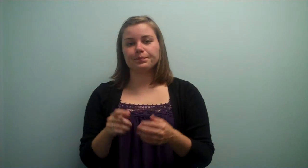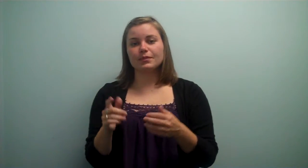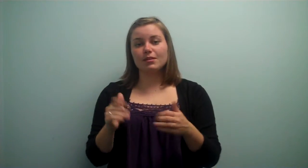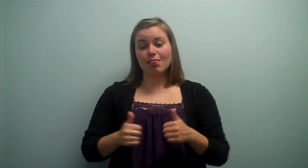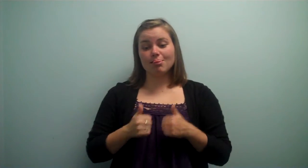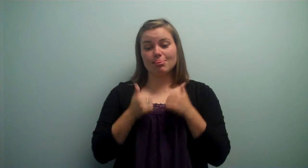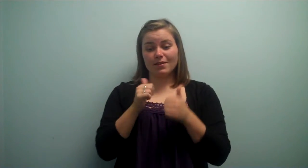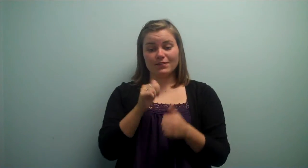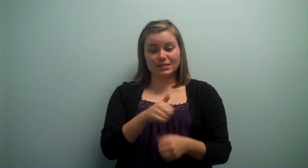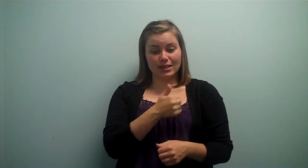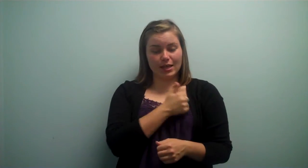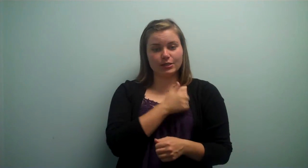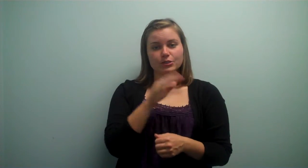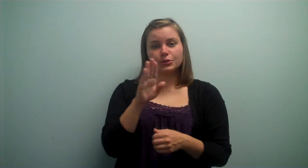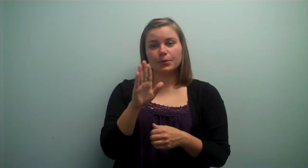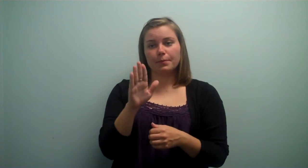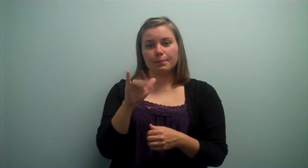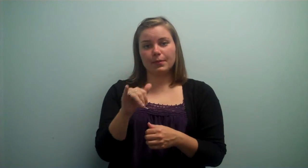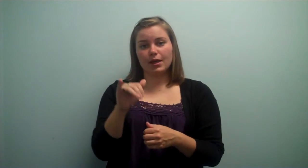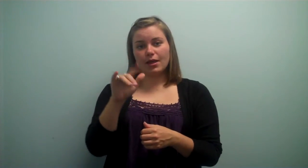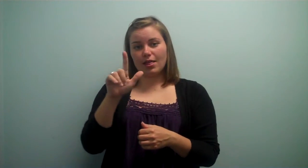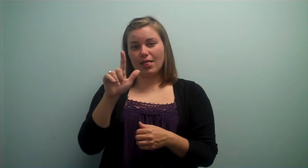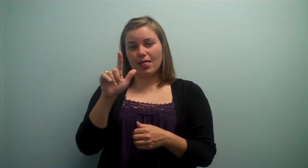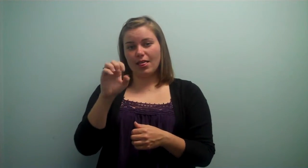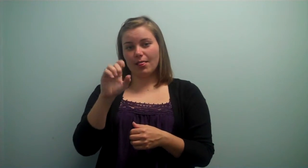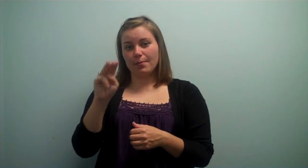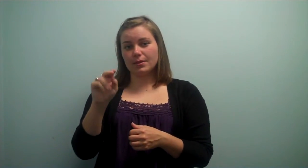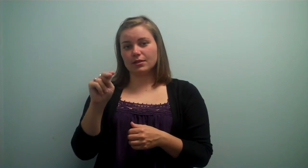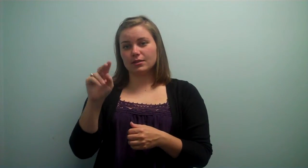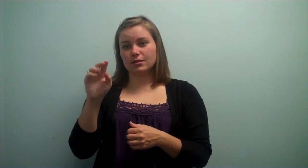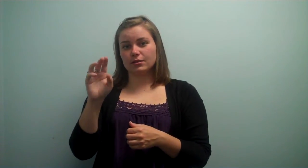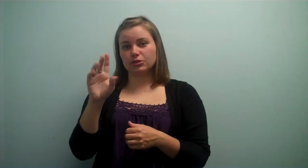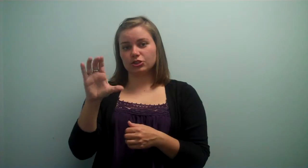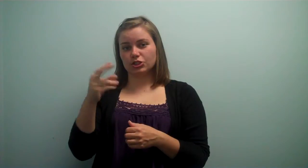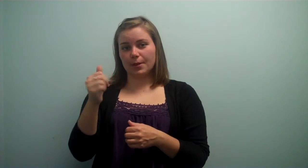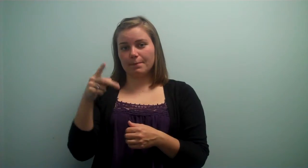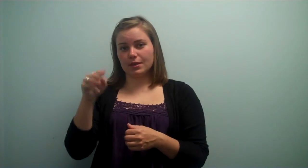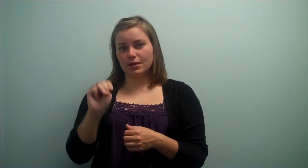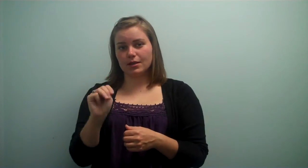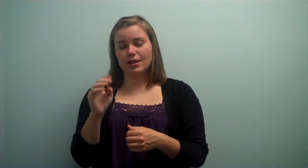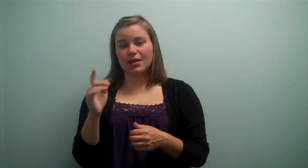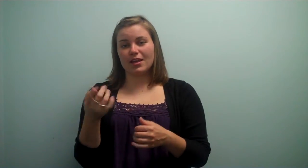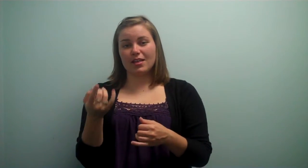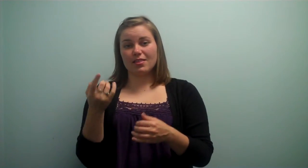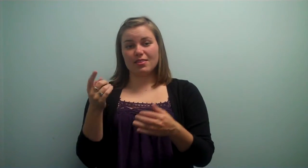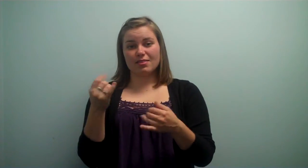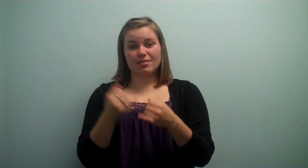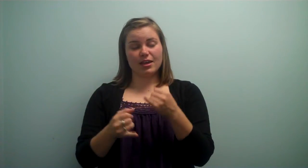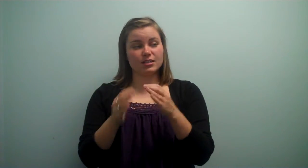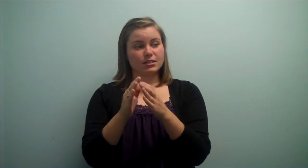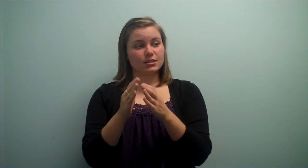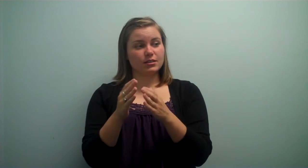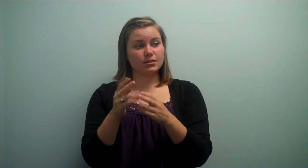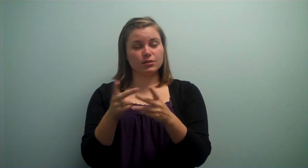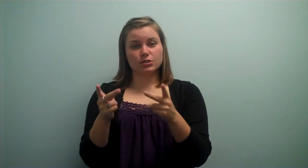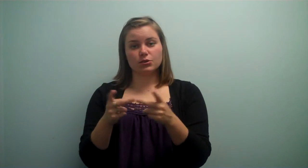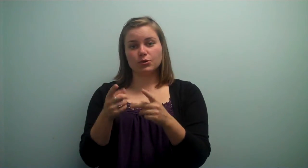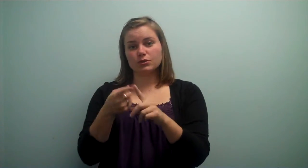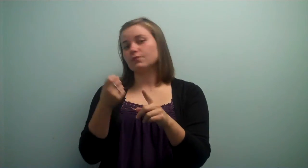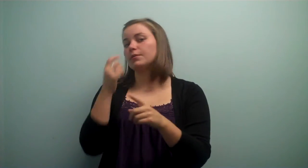Attitude by Elwood N. Chapman, and finally, Peace, Love, and Healing by Dr.